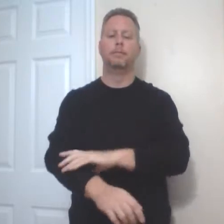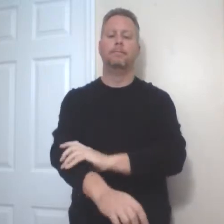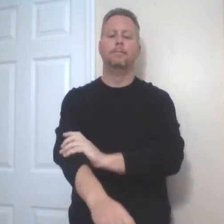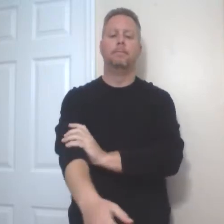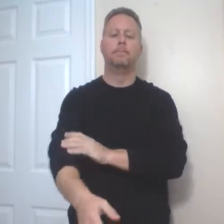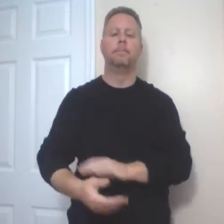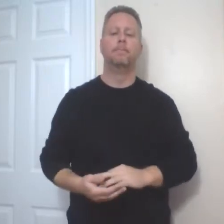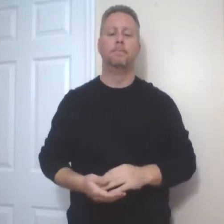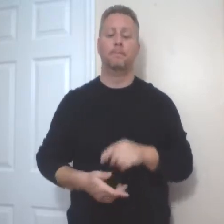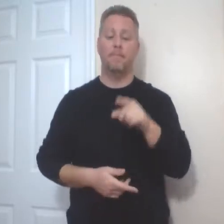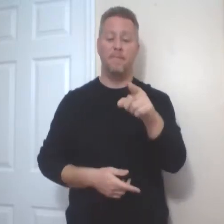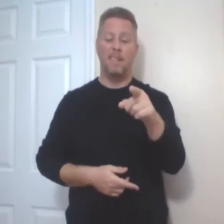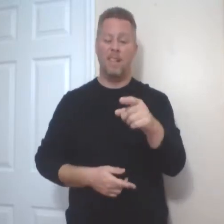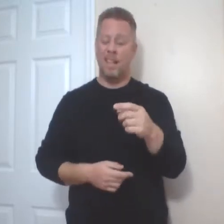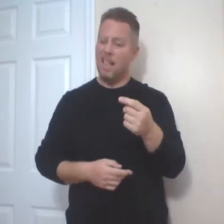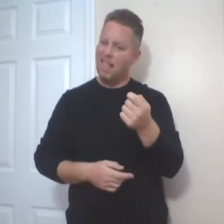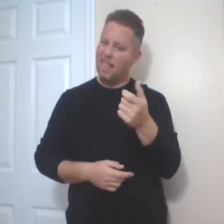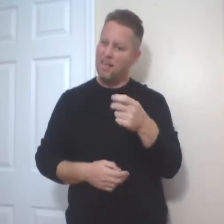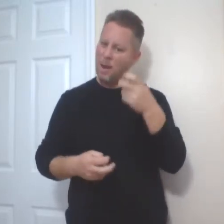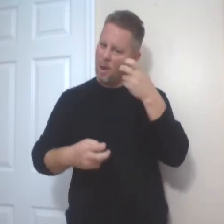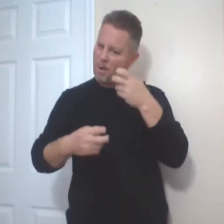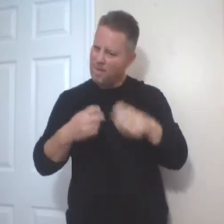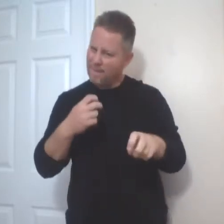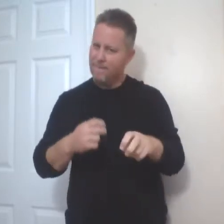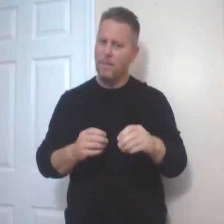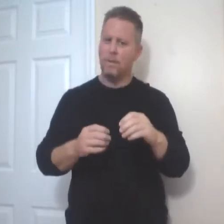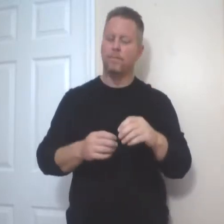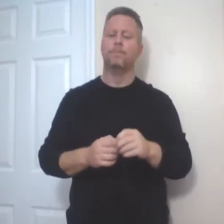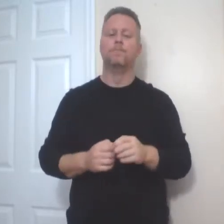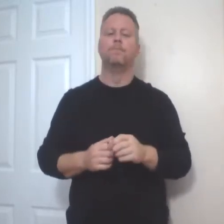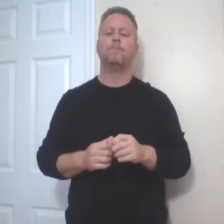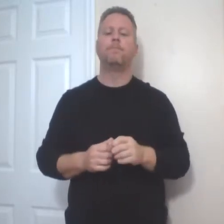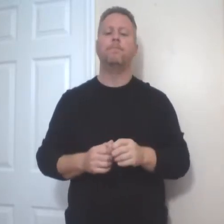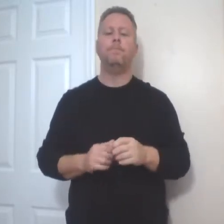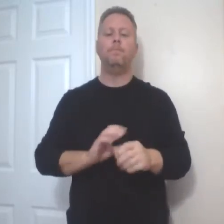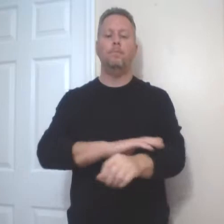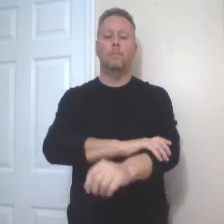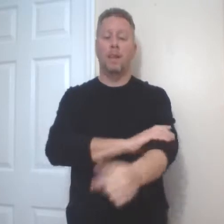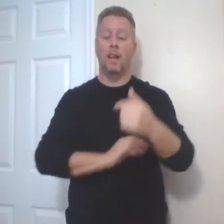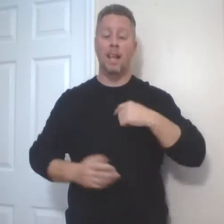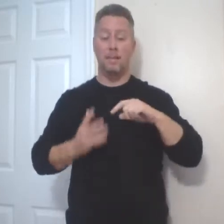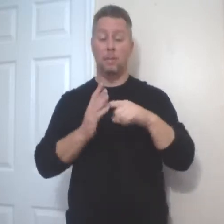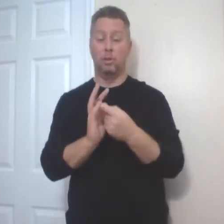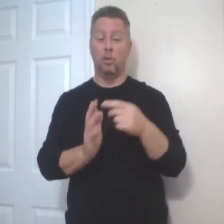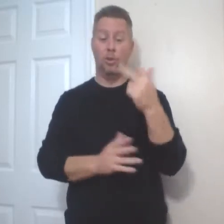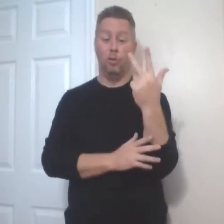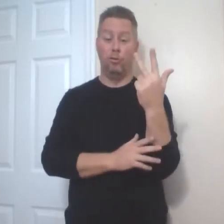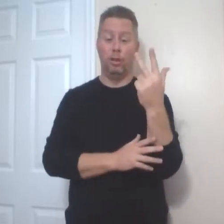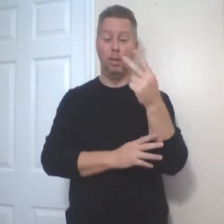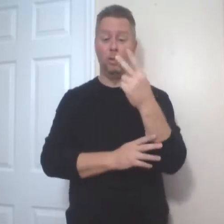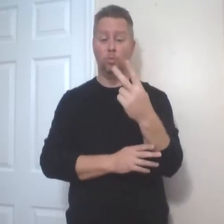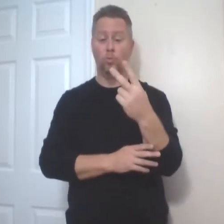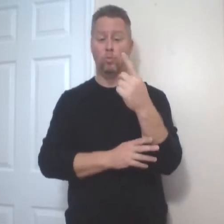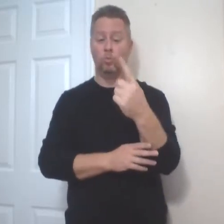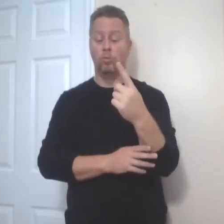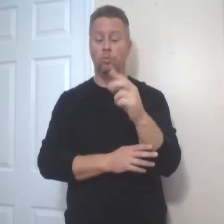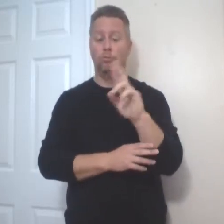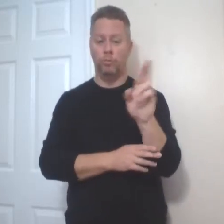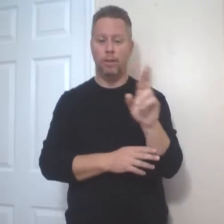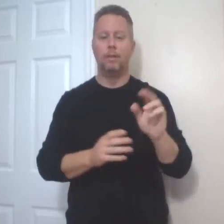Here's a little challenge question. See if you can do it before I do it. I'm going to start doing it in 3, 2, 1. Notice that I